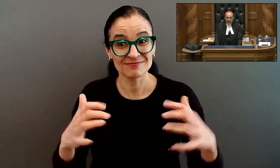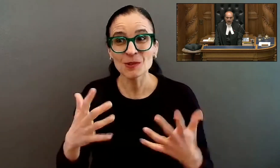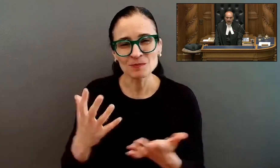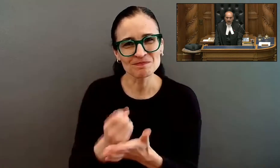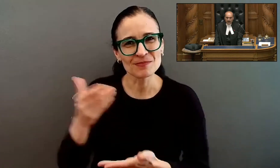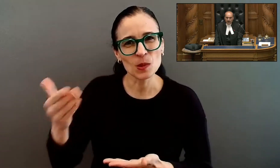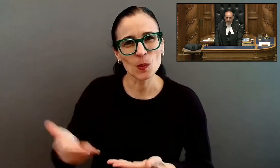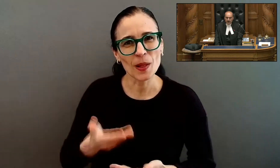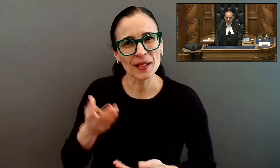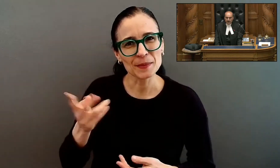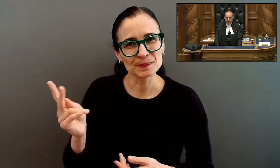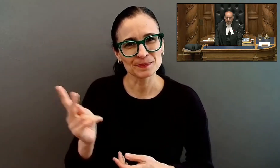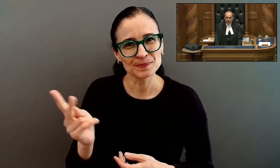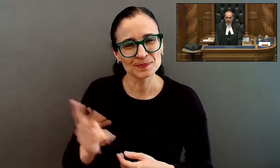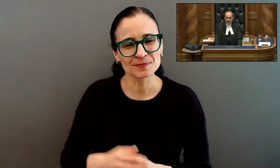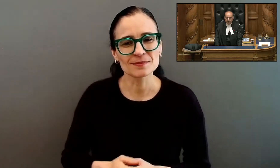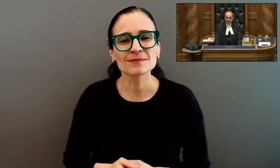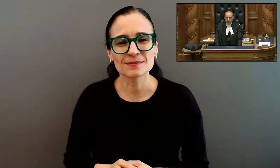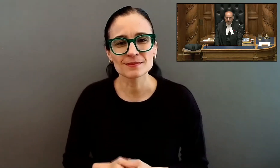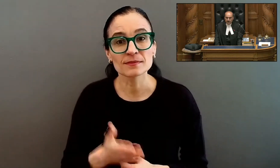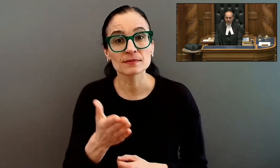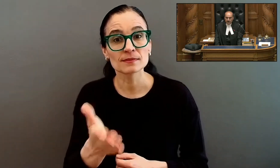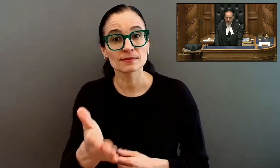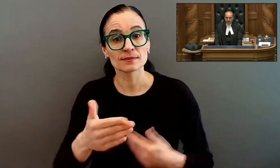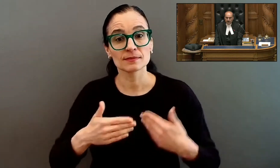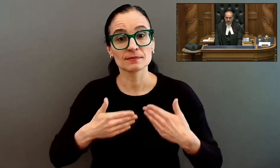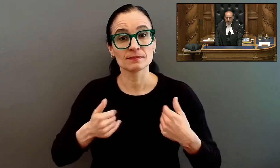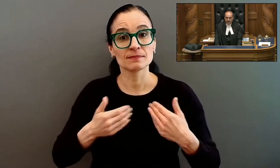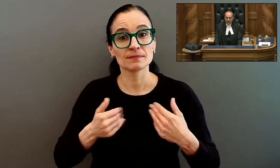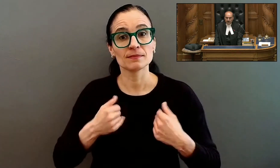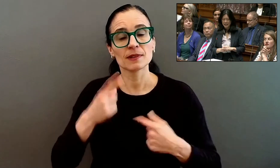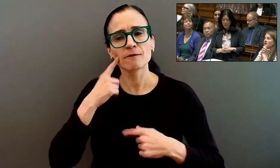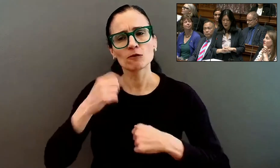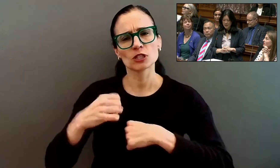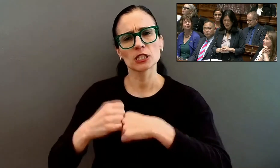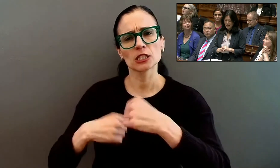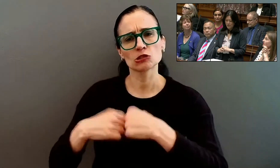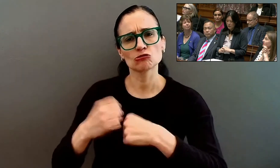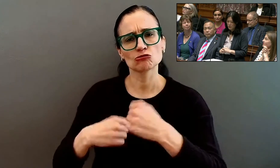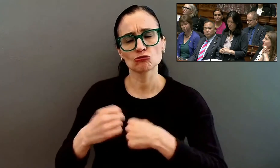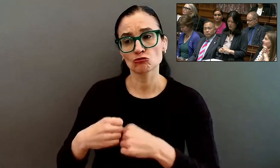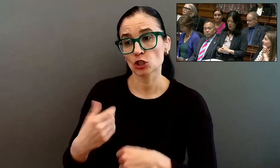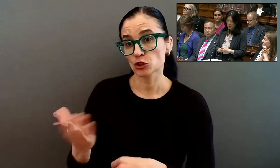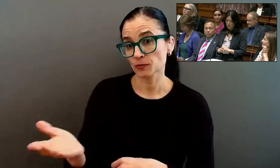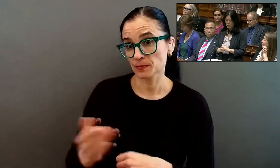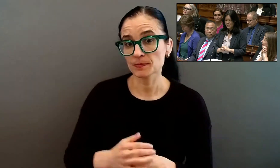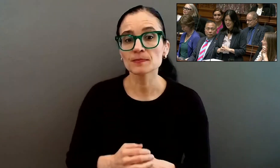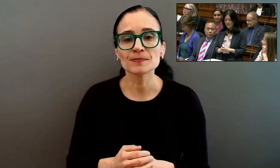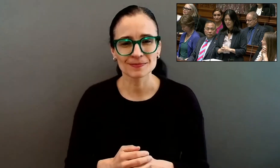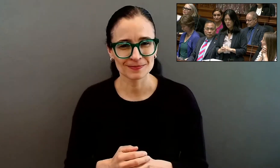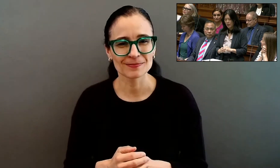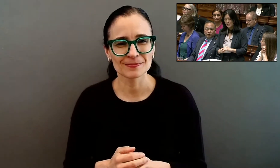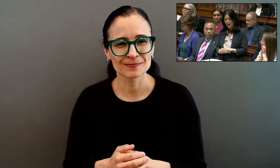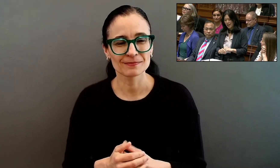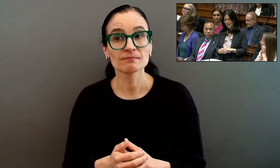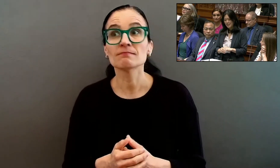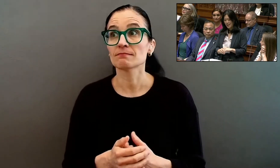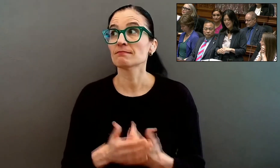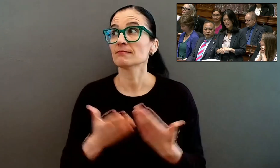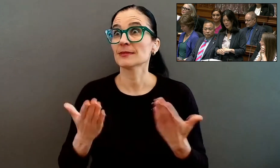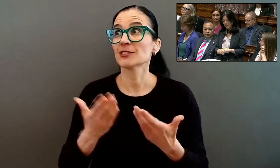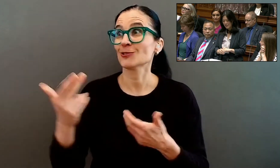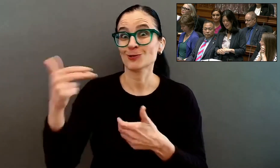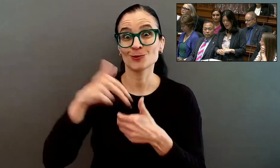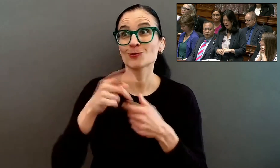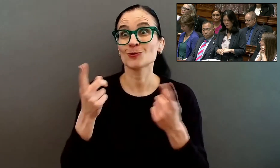Minister of Infrastructure. Thank you, Honourable Speaker. Joining us today, later on in the afternoon, are 27 grade 9 and